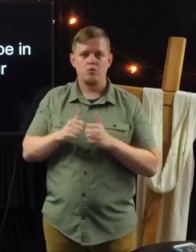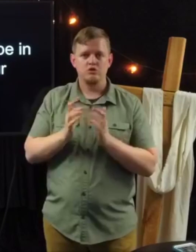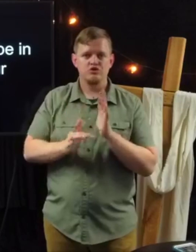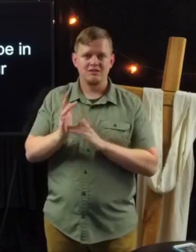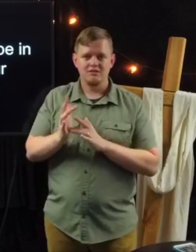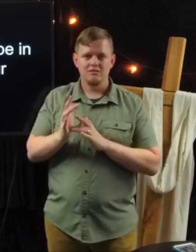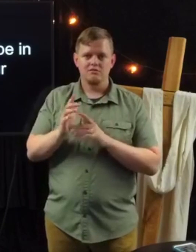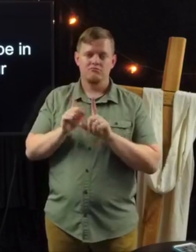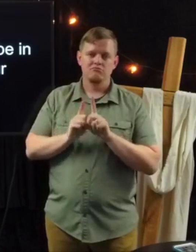daily walk with Jesus,